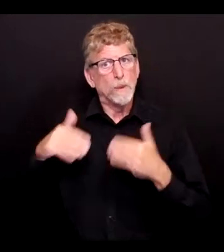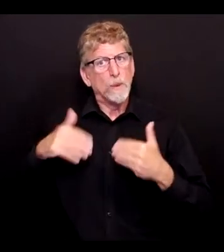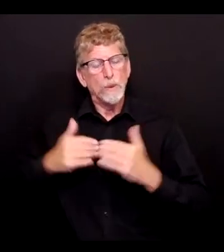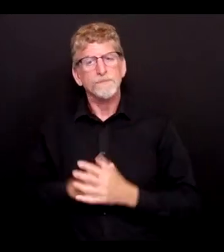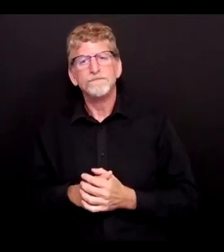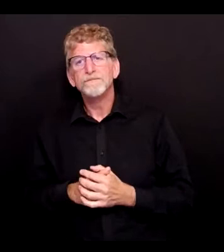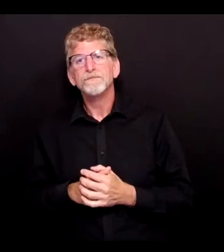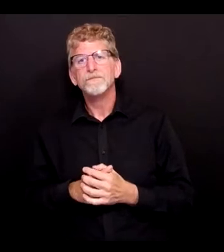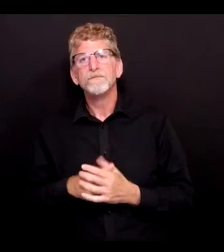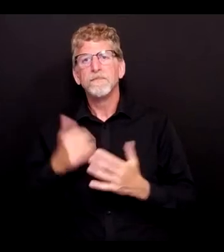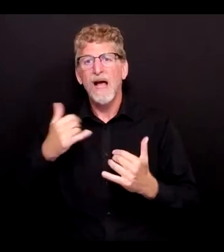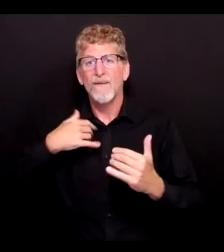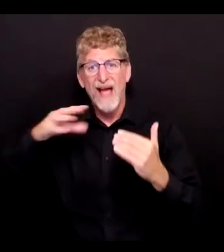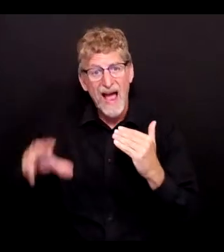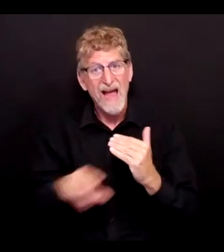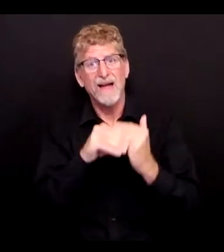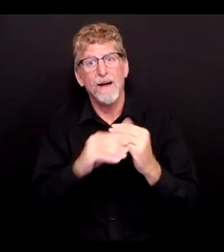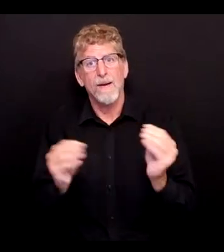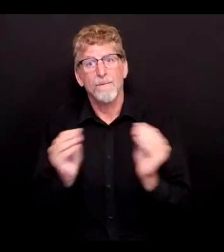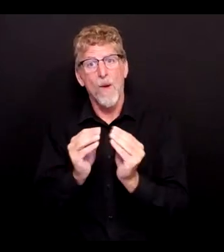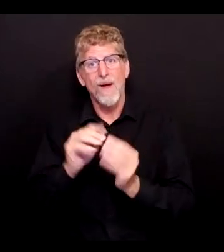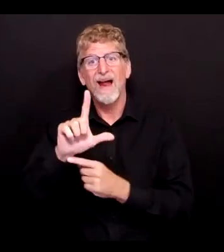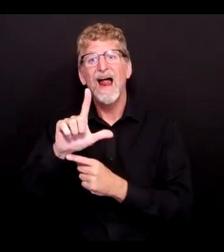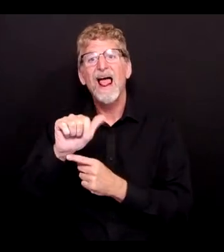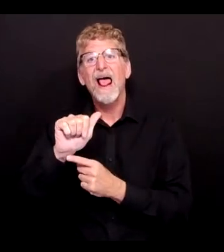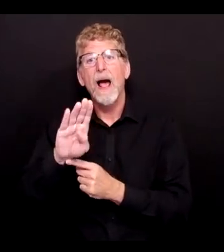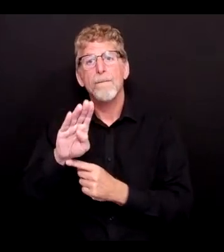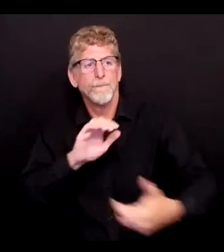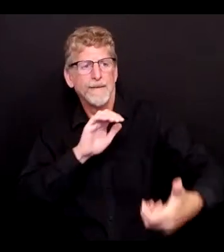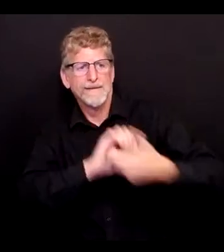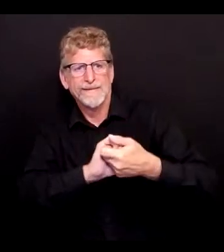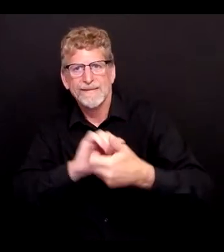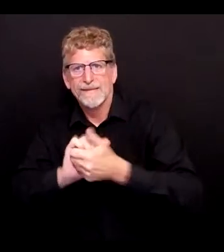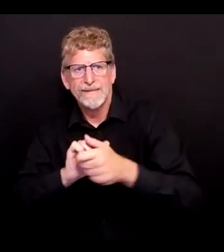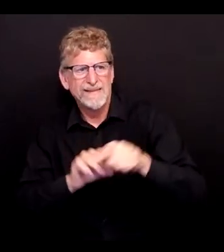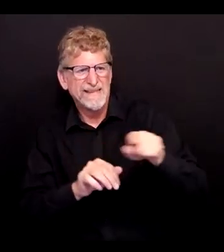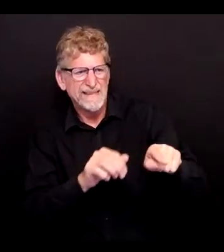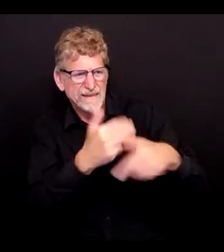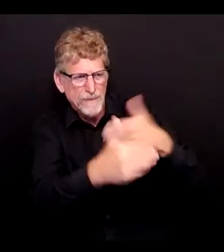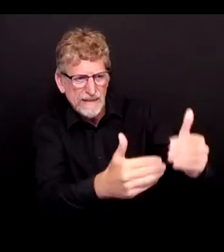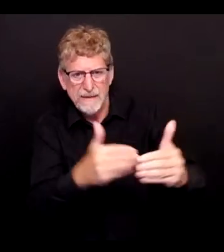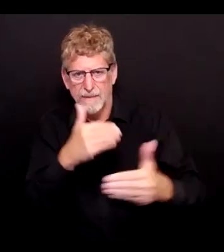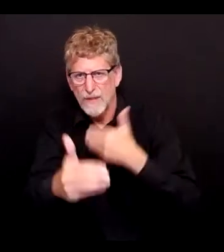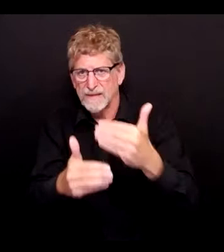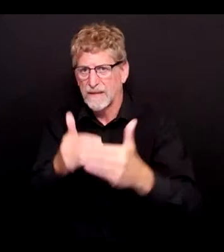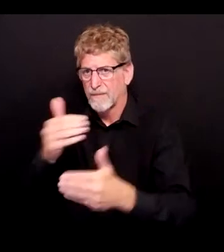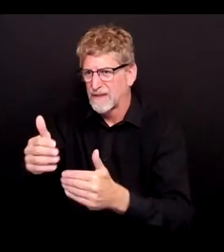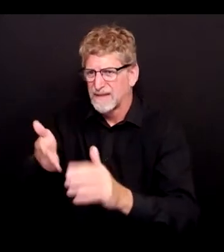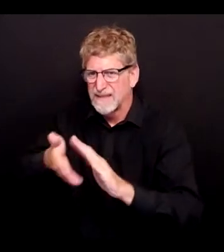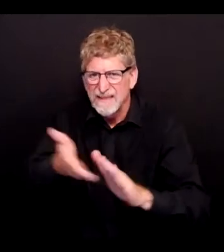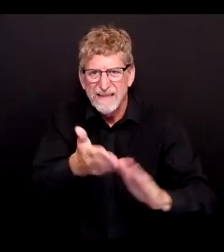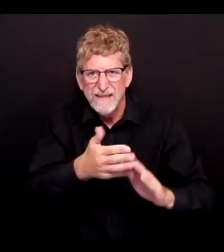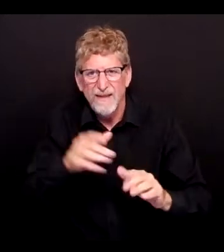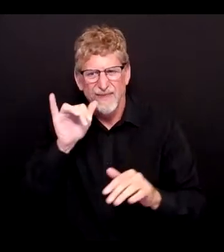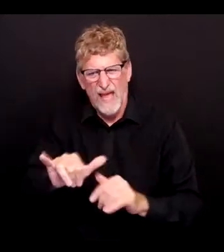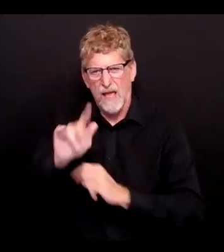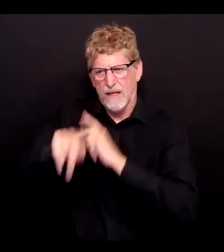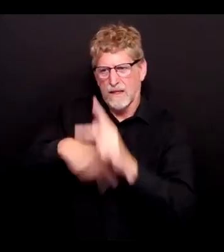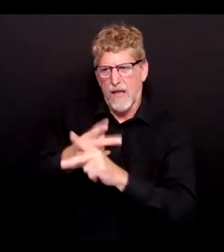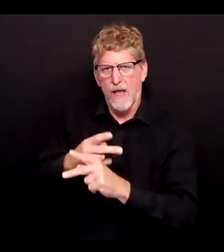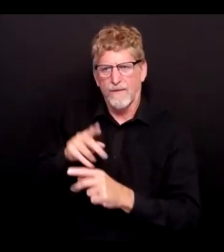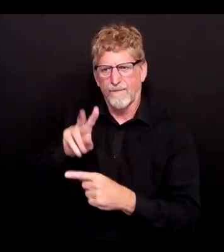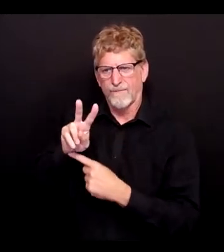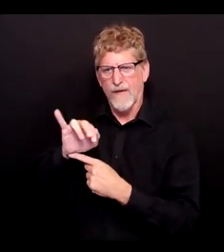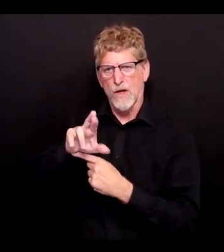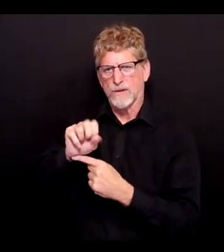samples from positive COVID cases to see which form of the virus is involved. Our public health